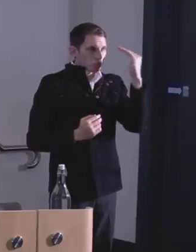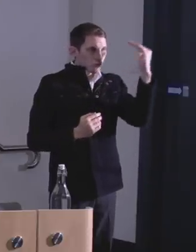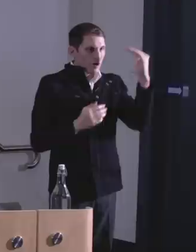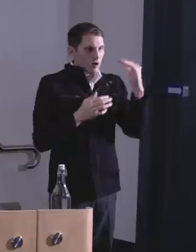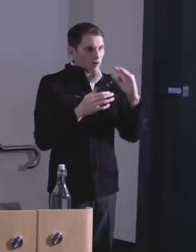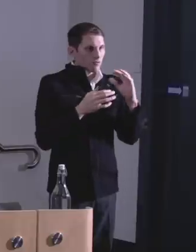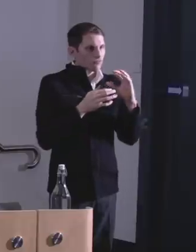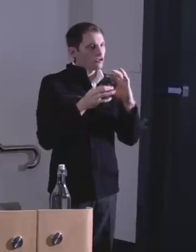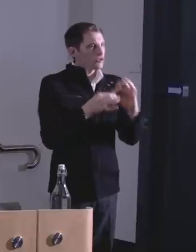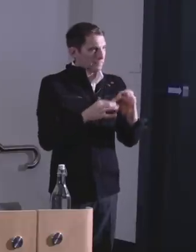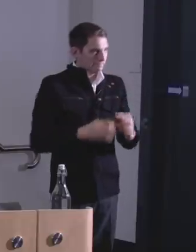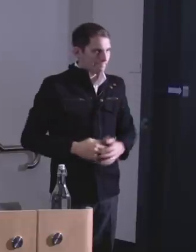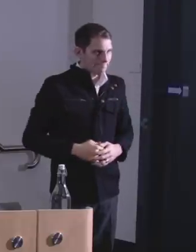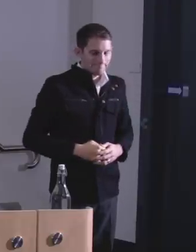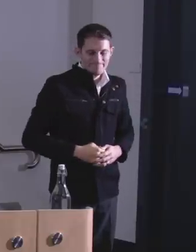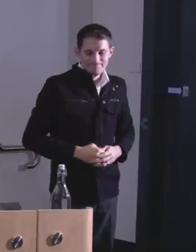relationship.